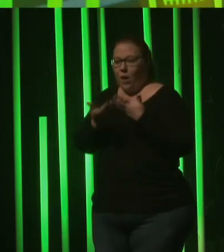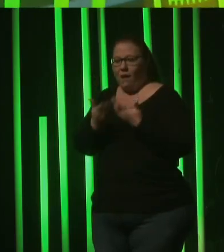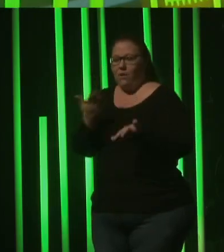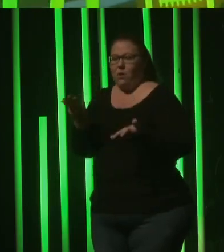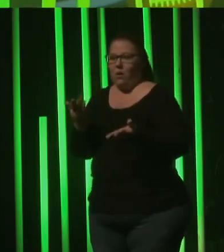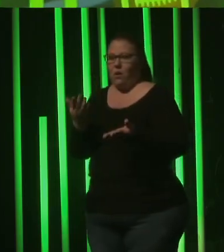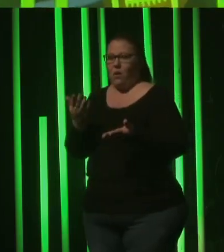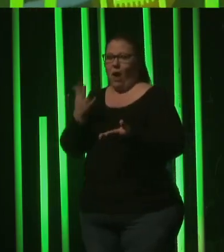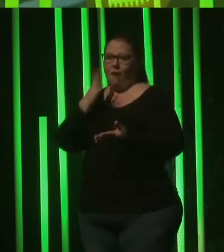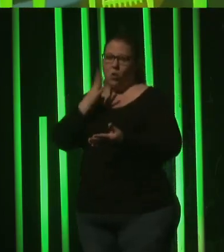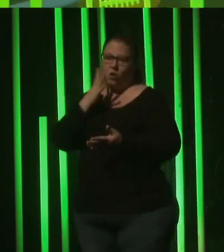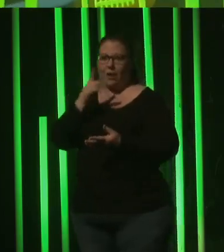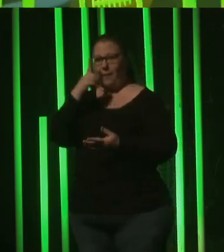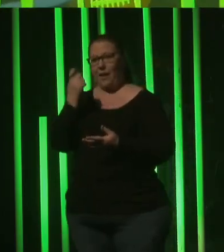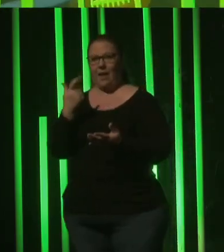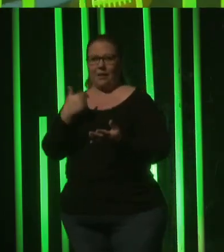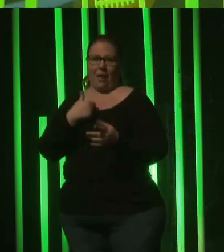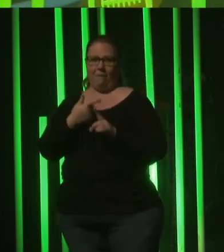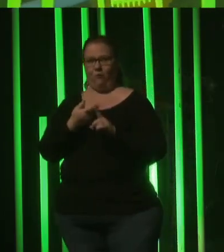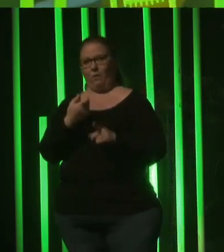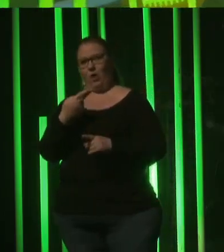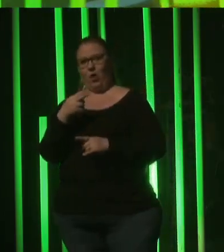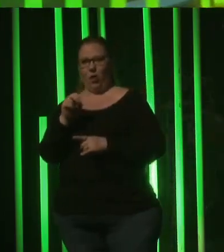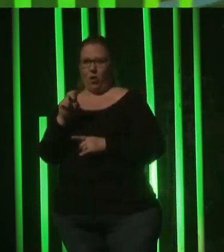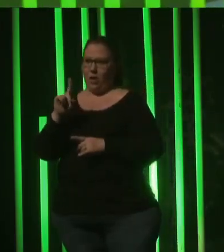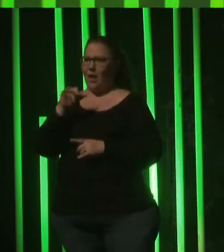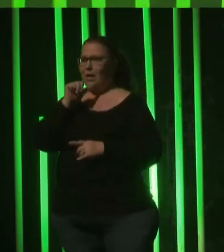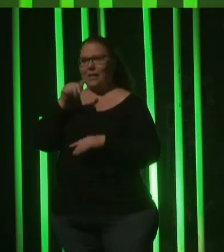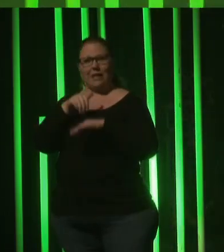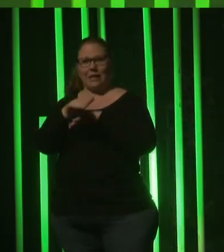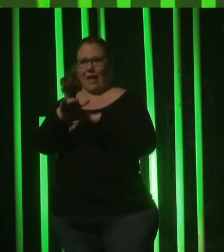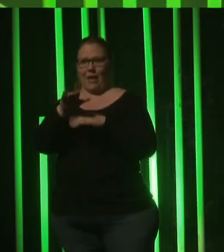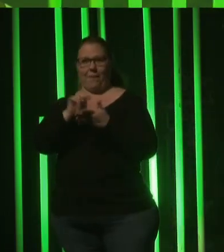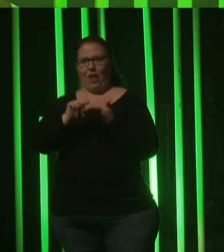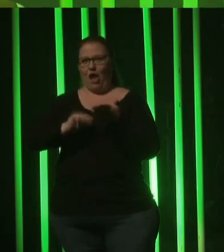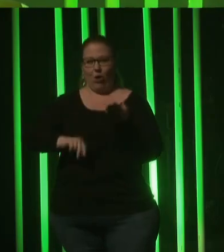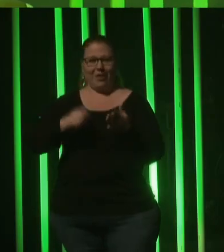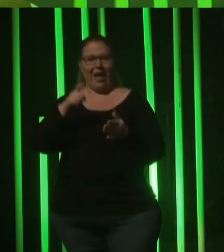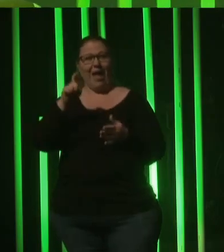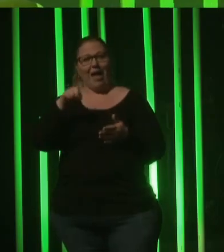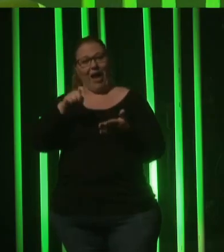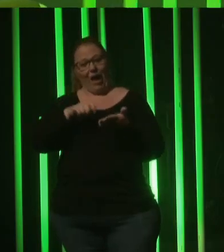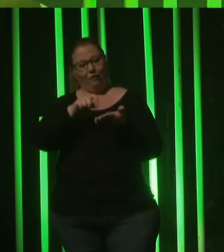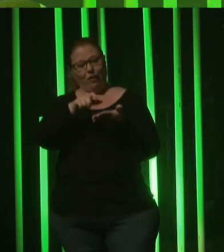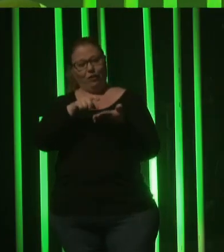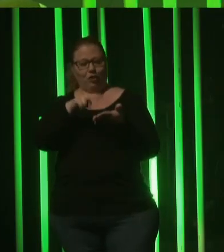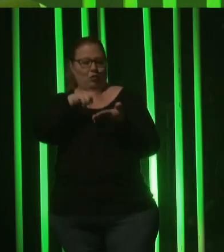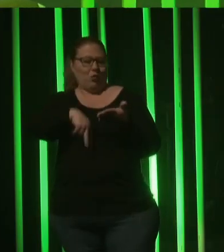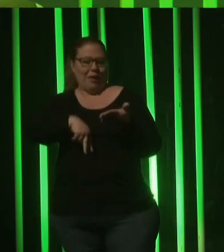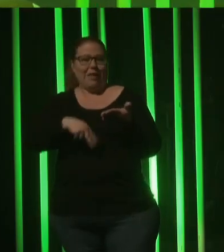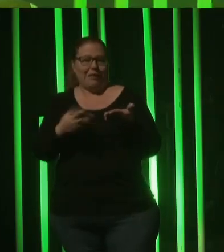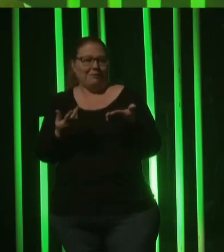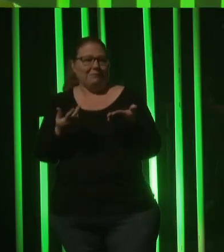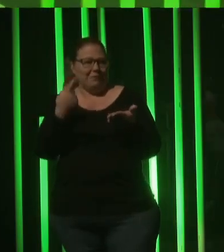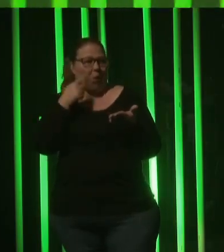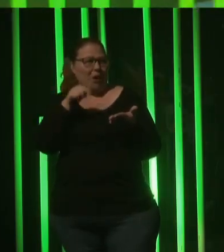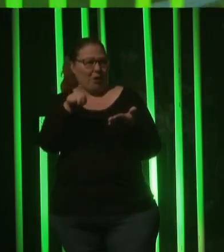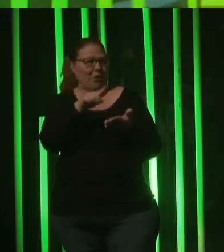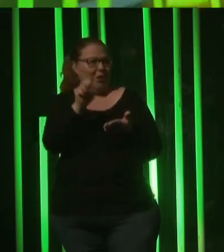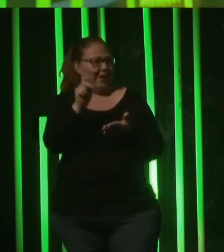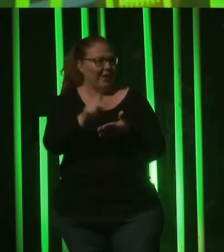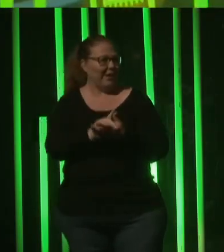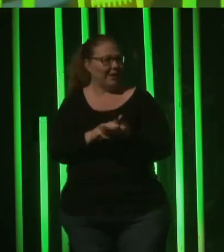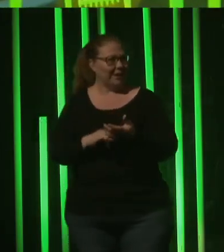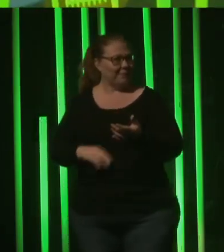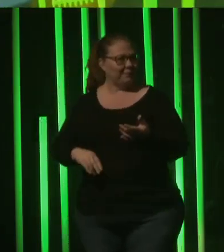unfortunately, because, you know, I'm from the hood, I didn't send them my notes, so I'm just gonna have to read the scriptures for you. Amen. So listen to the